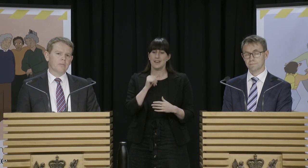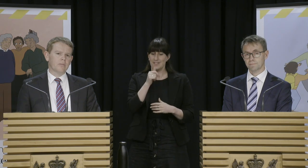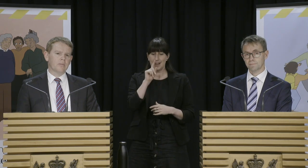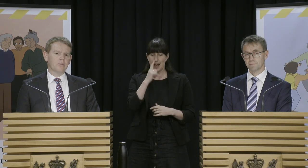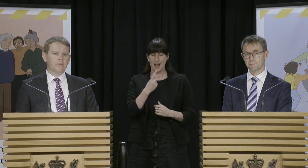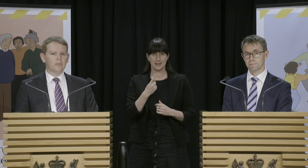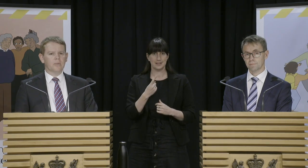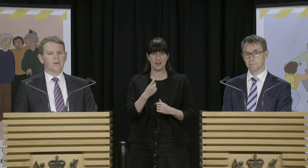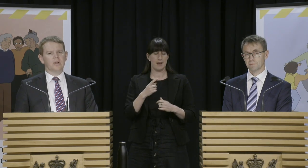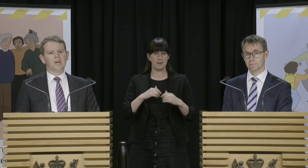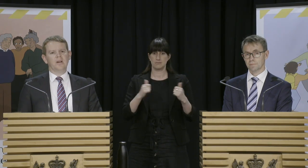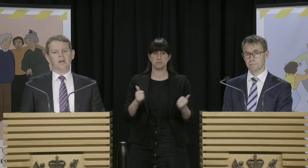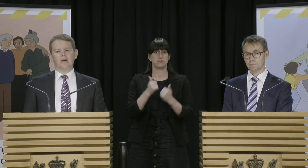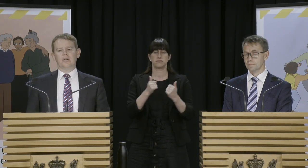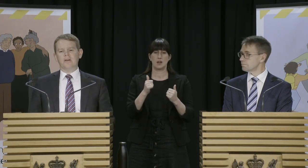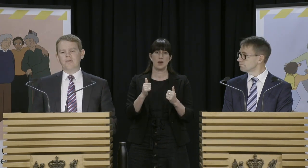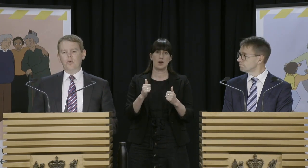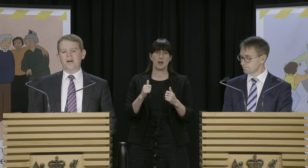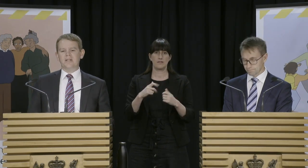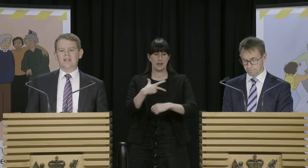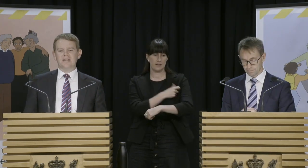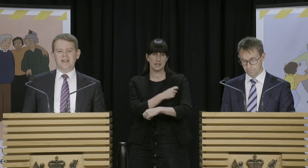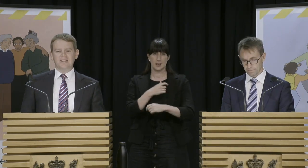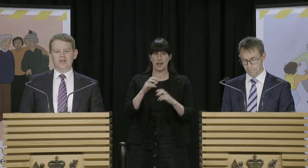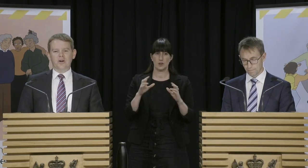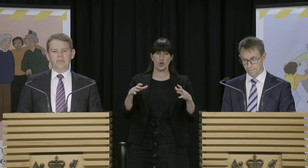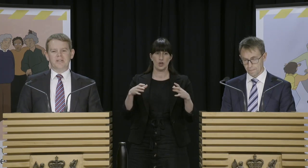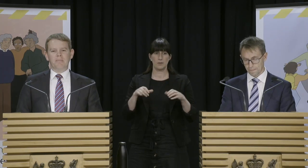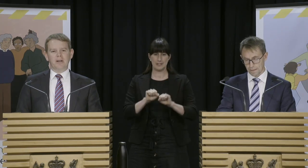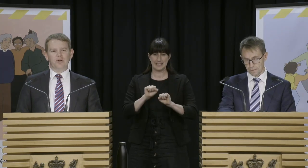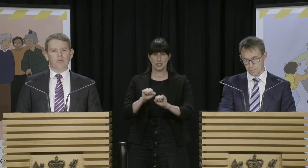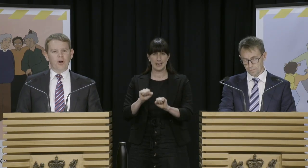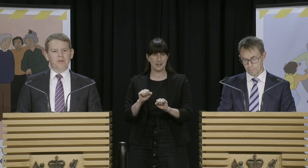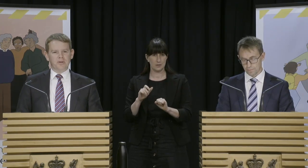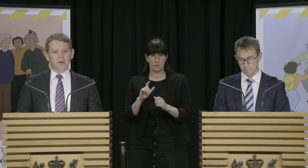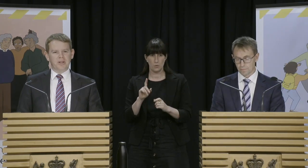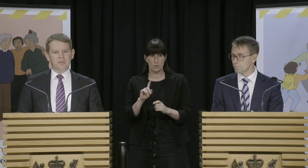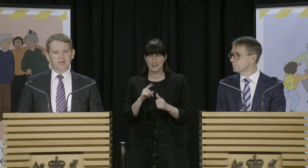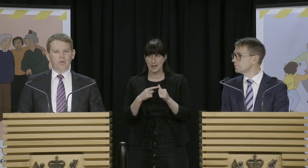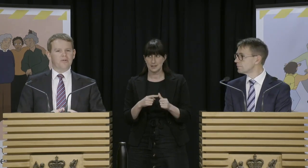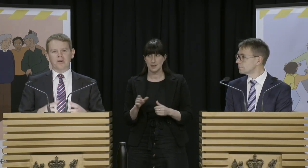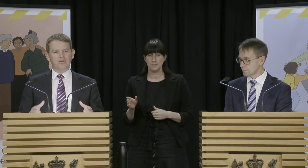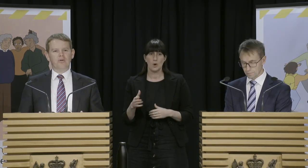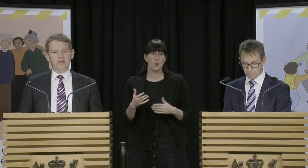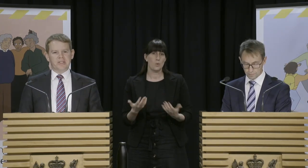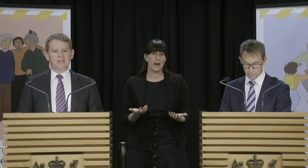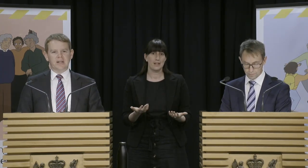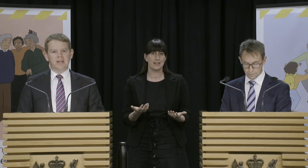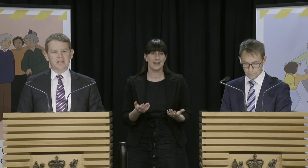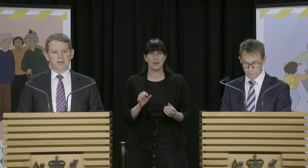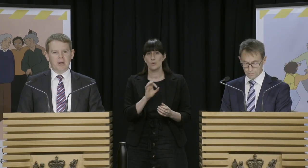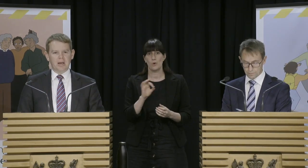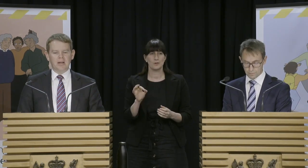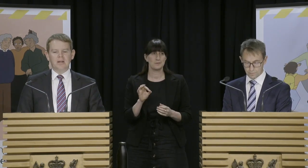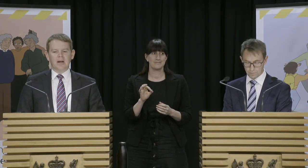controls in New Zealand indefinitely? Look, I think we've always said that there's not going to be some magical moment where all of the controls just